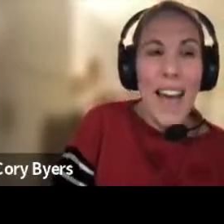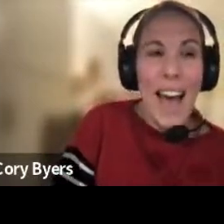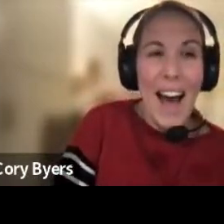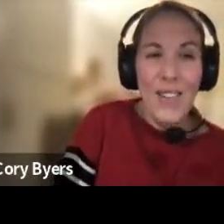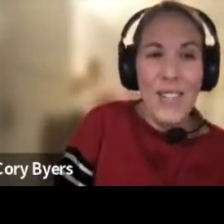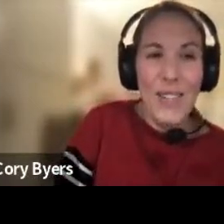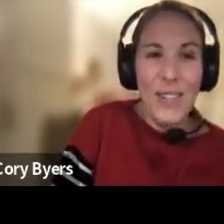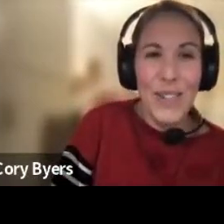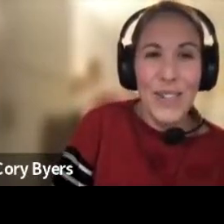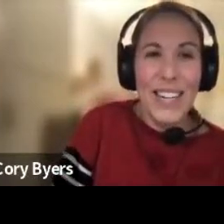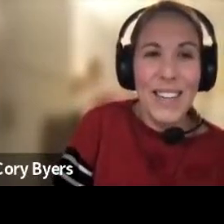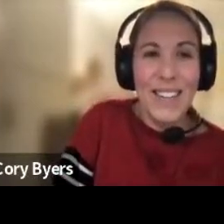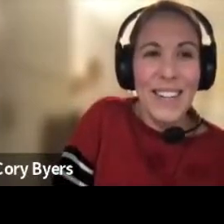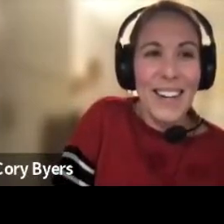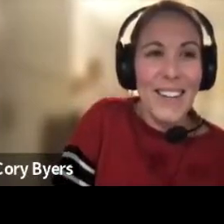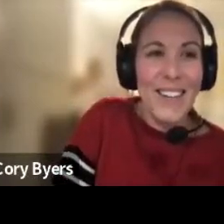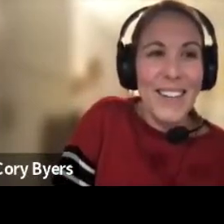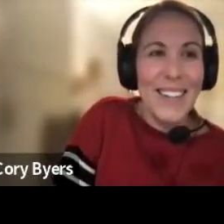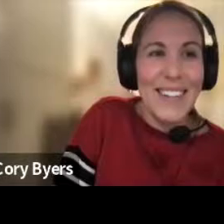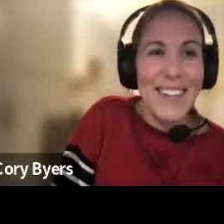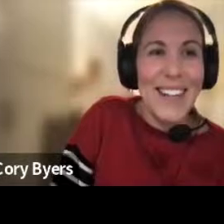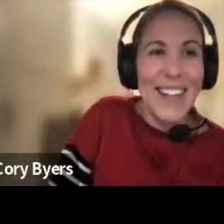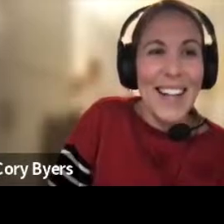Okay, the how-to. Here we go.